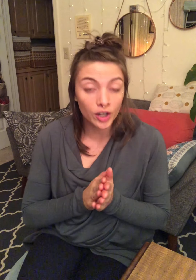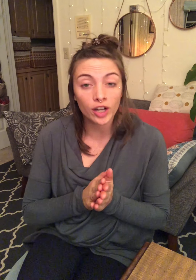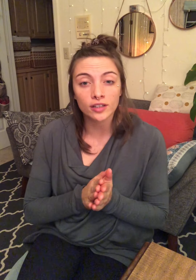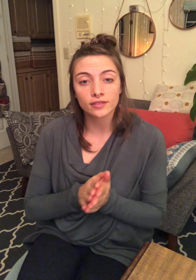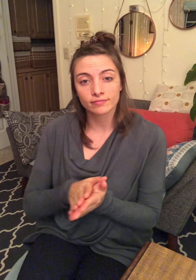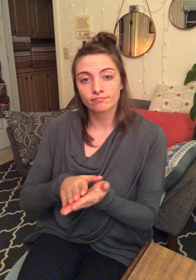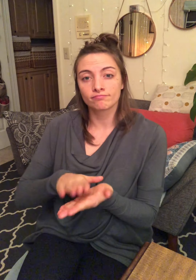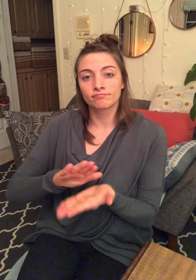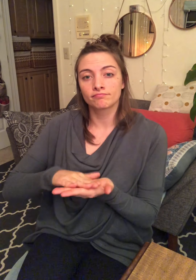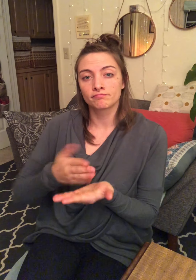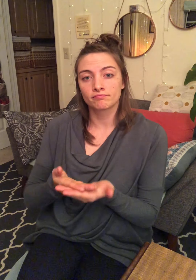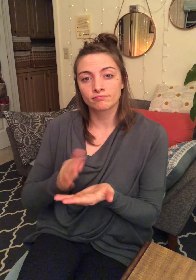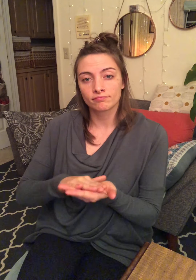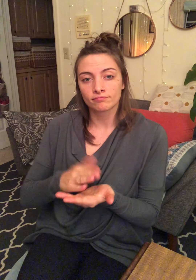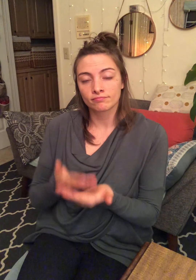cook,